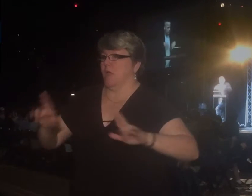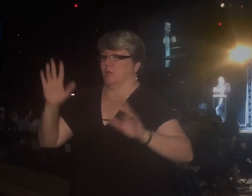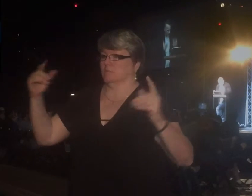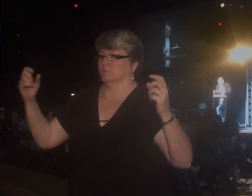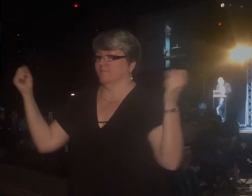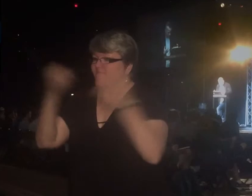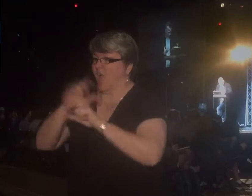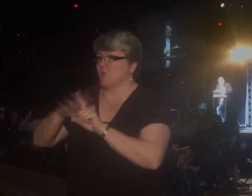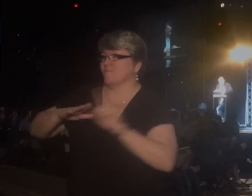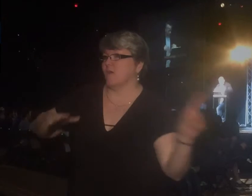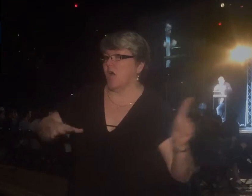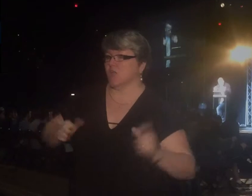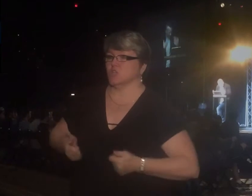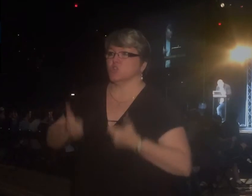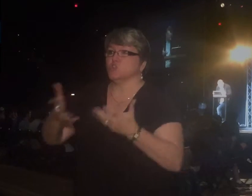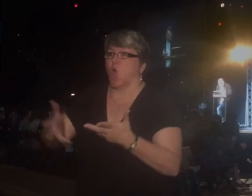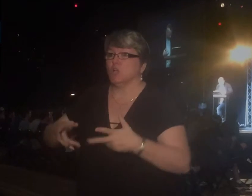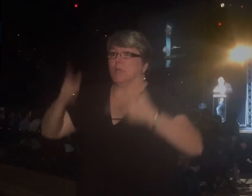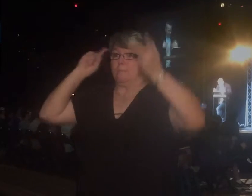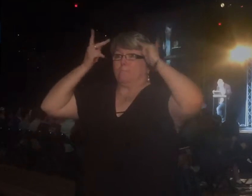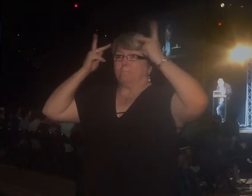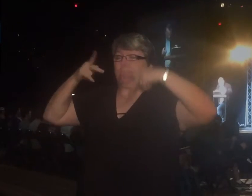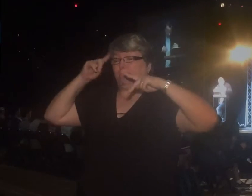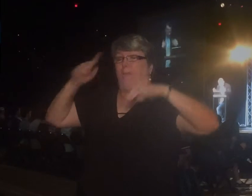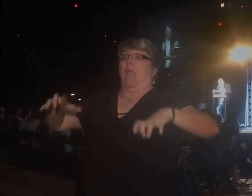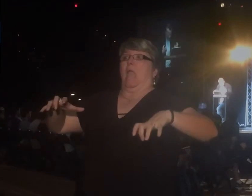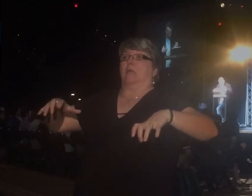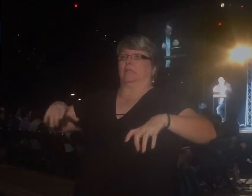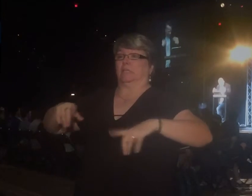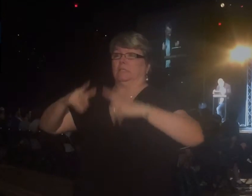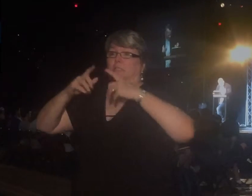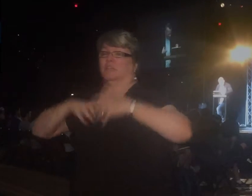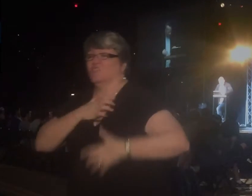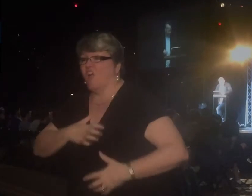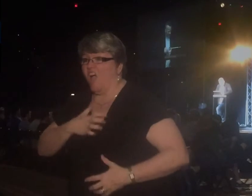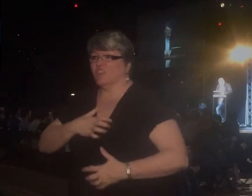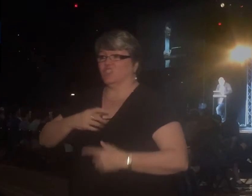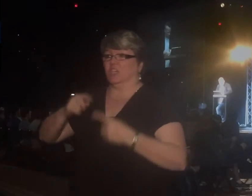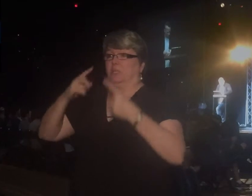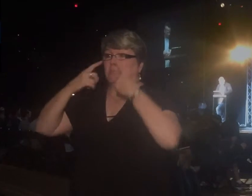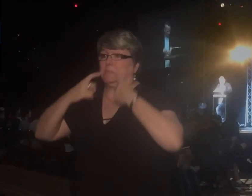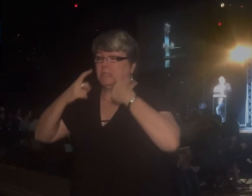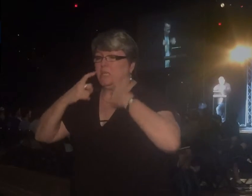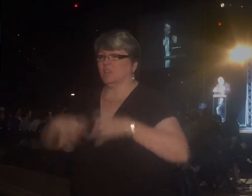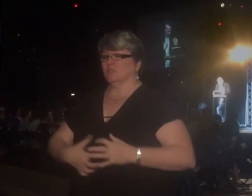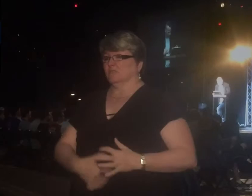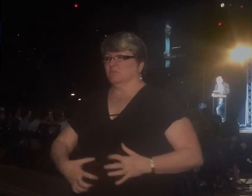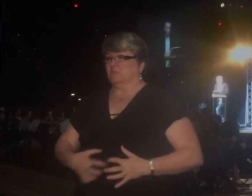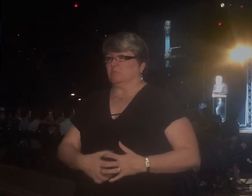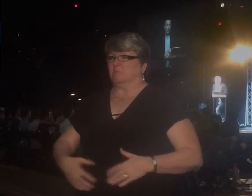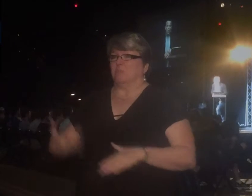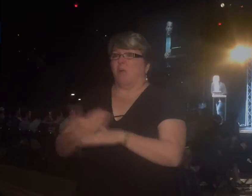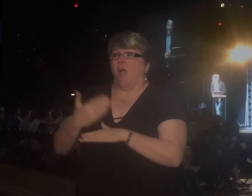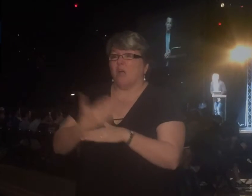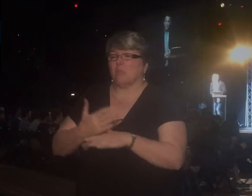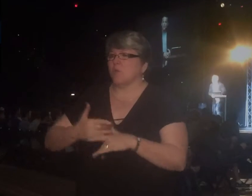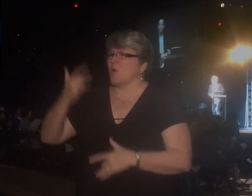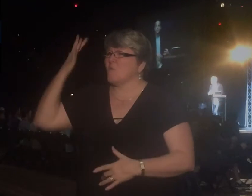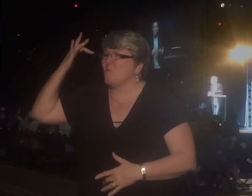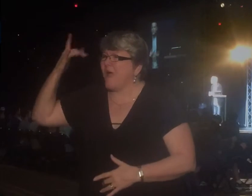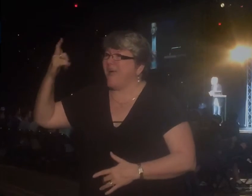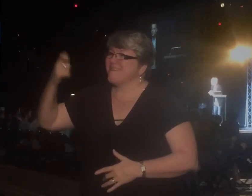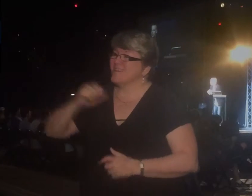rate, prepares your fight or flight. Breakups can induce panic, nausea, tears, headache,